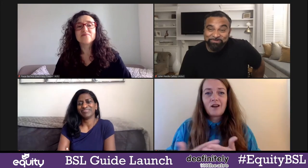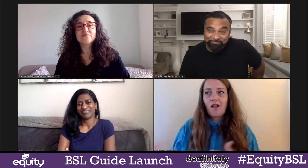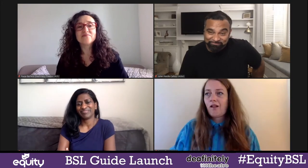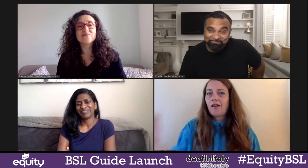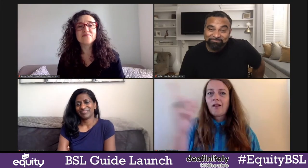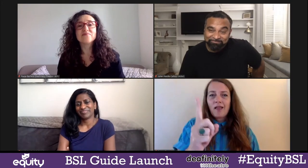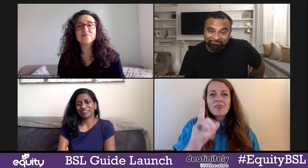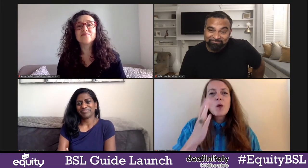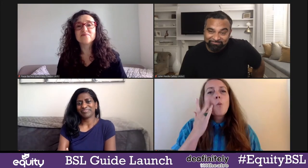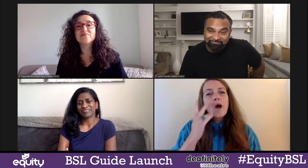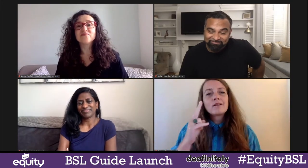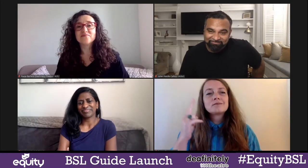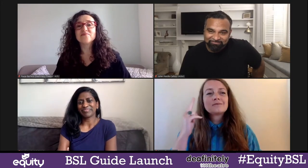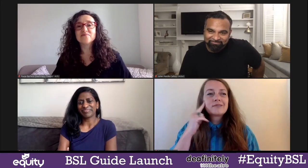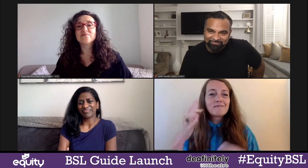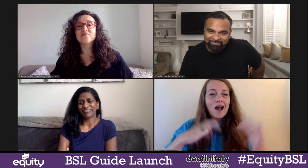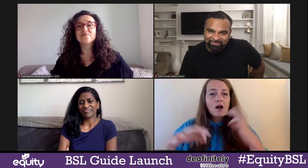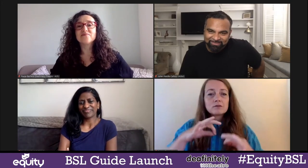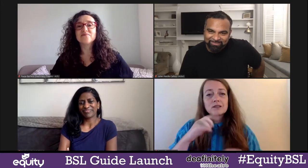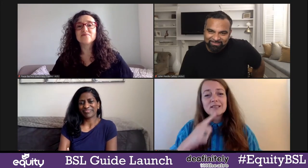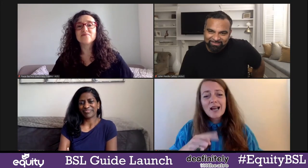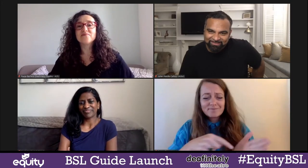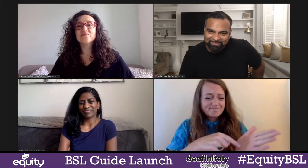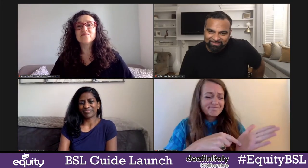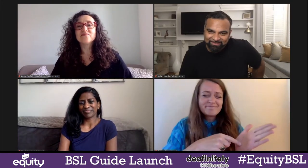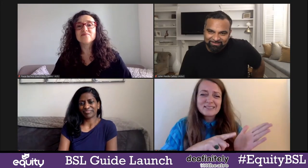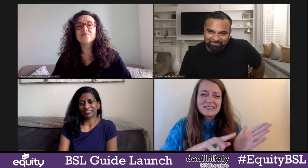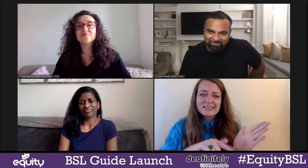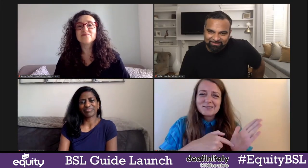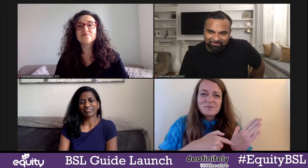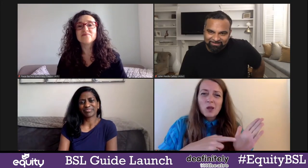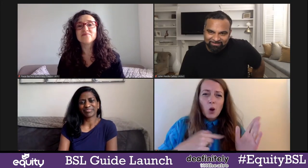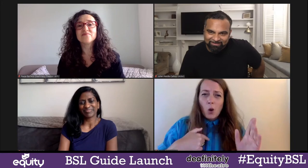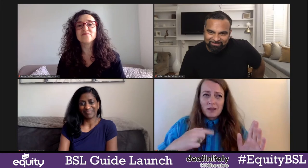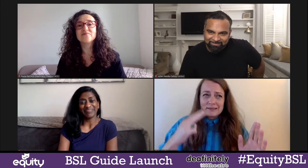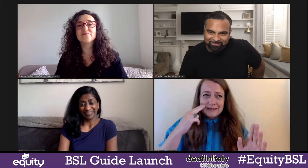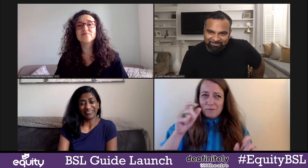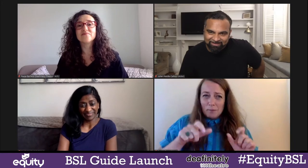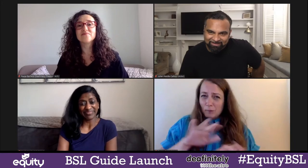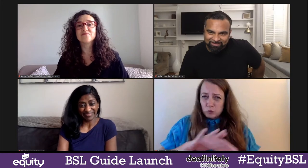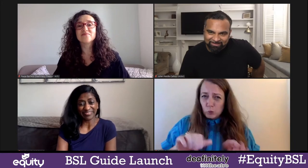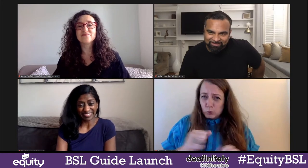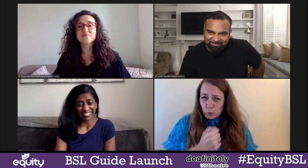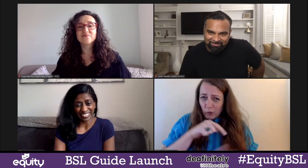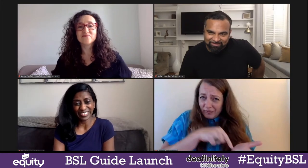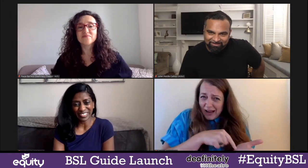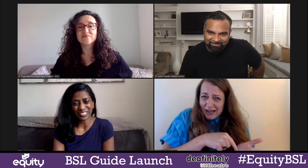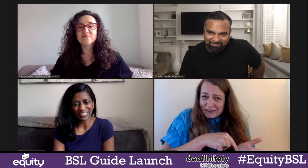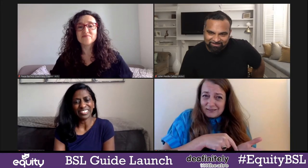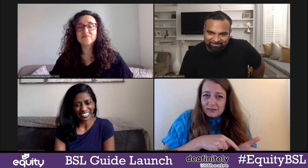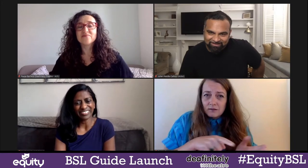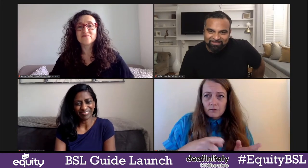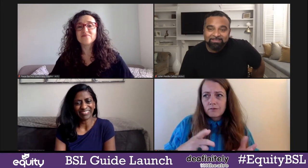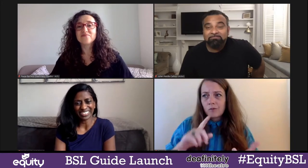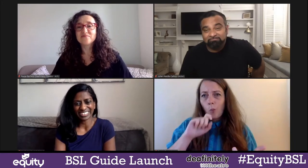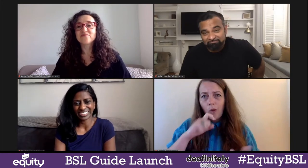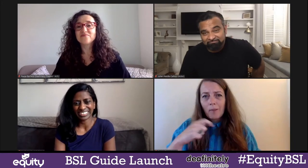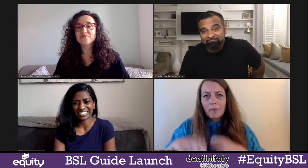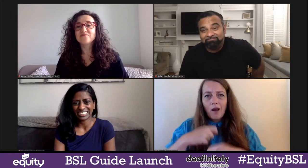of a deaf person, if you leave it until that moment when a deaf actor walks in. And when another deaf actor looks at the script and says, actually, deaf people don't do